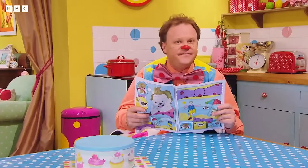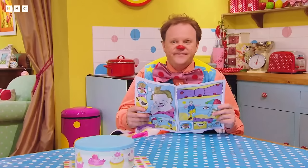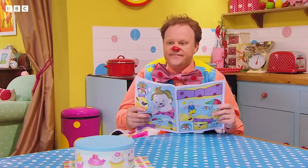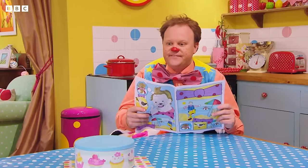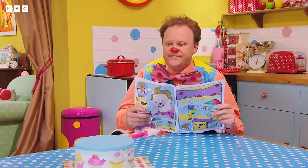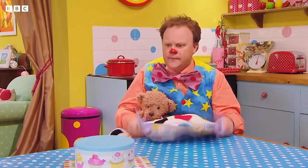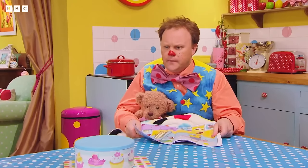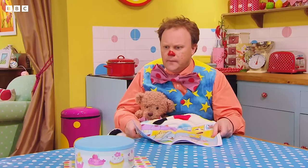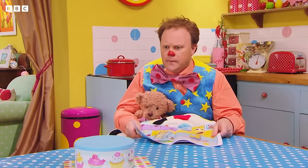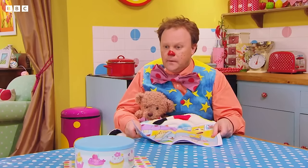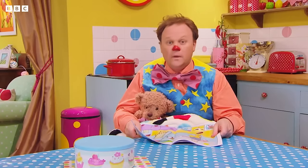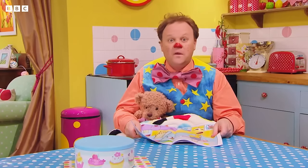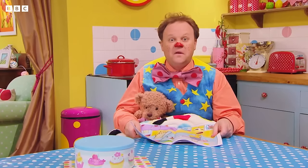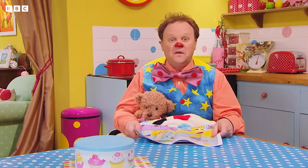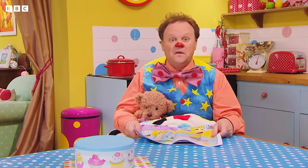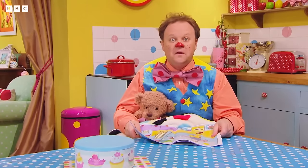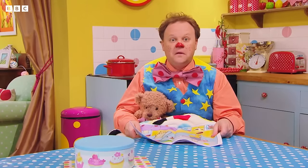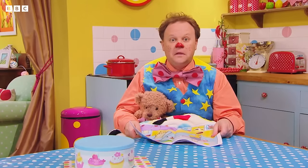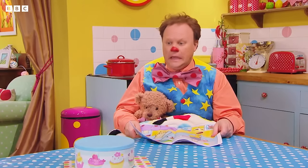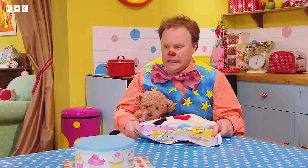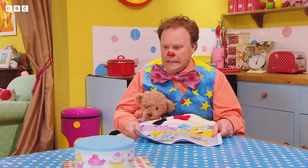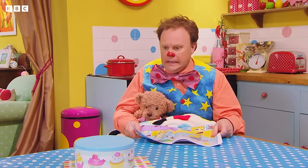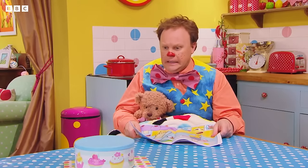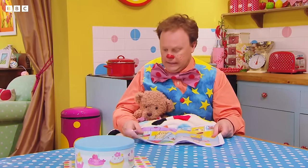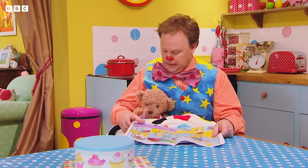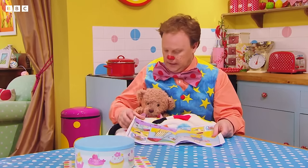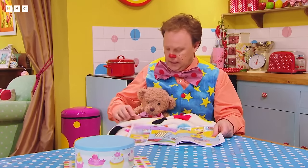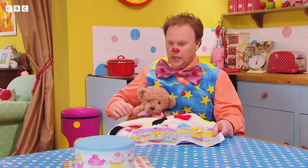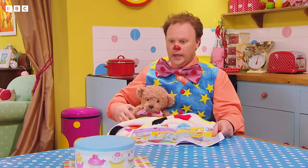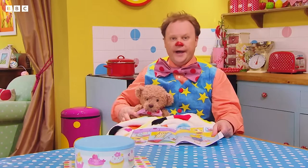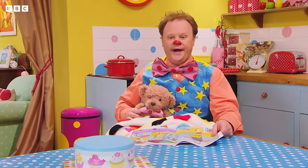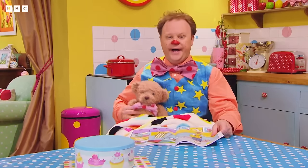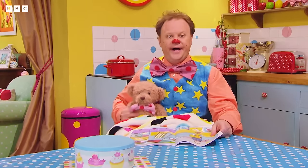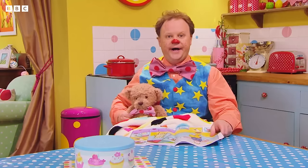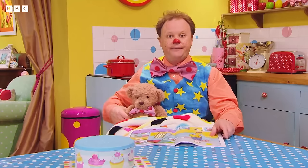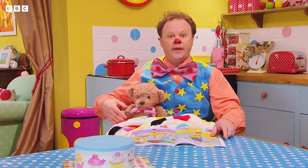It's raining indoors again, Mr. Tumble.